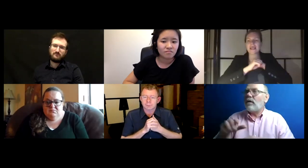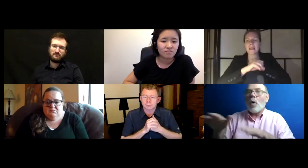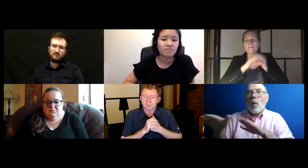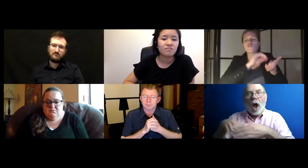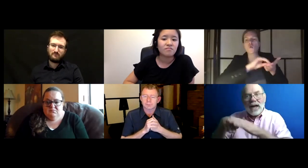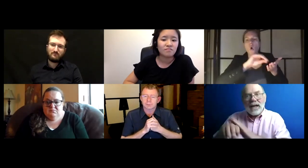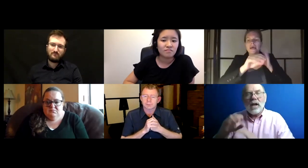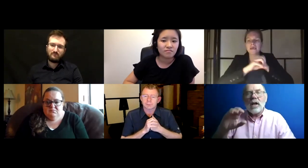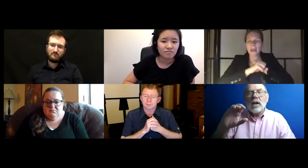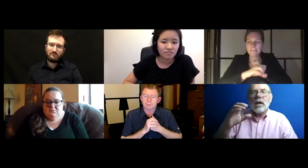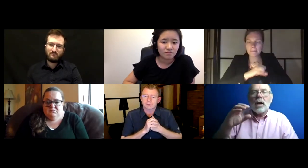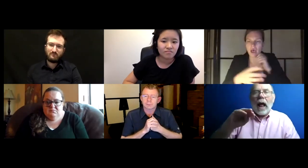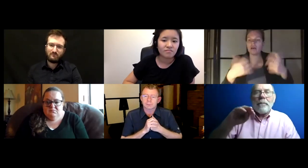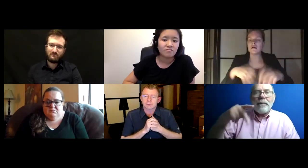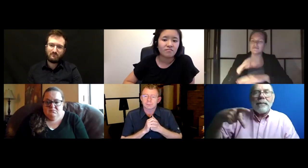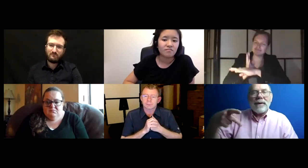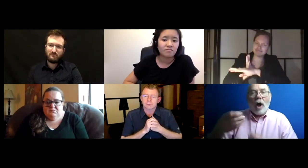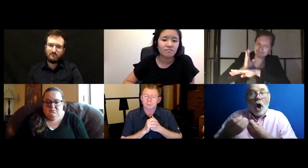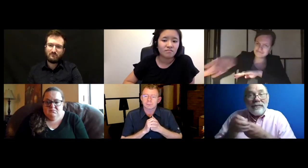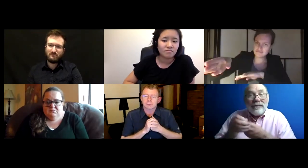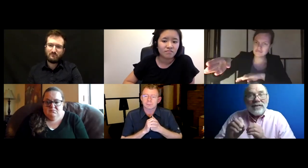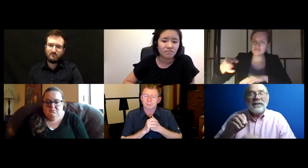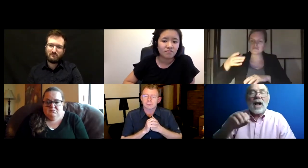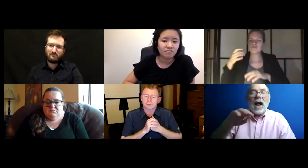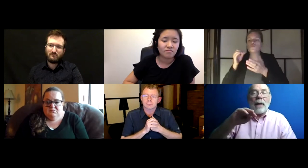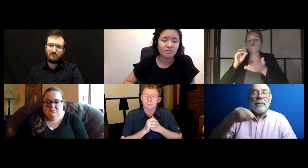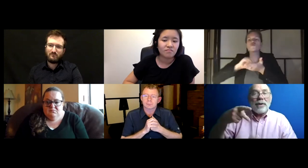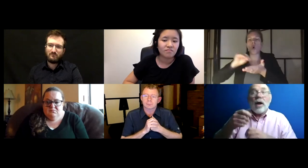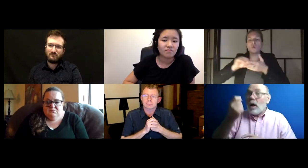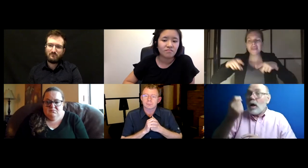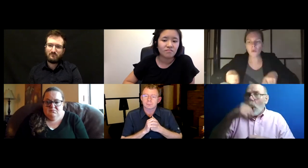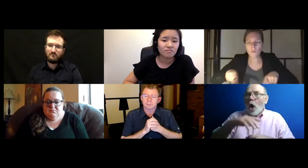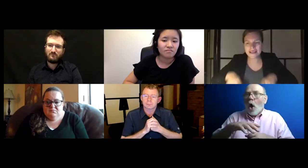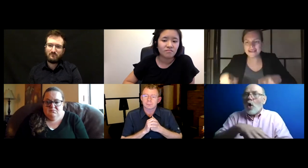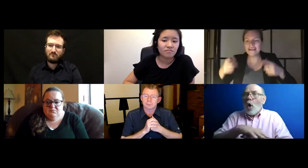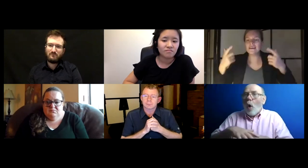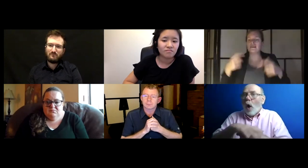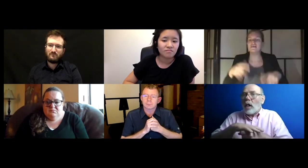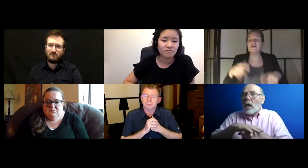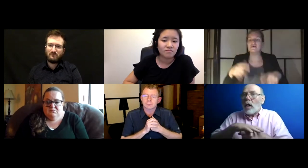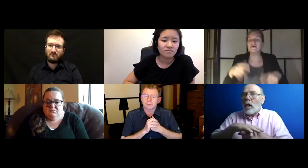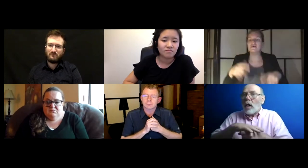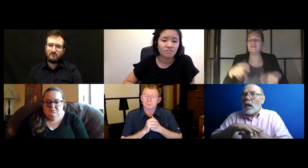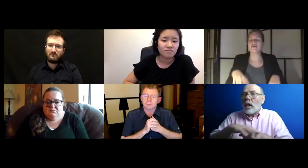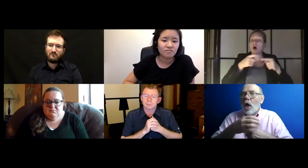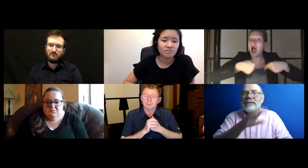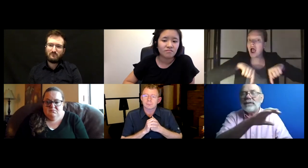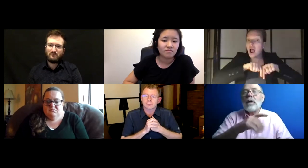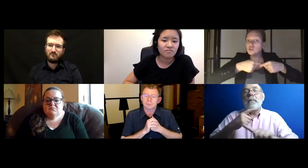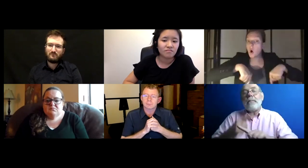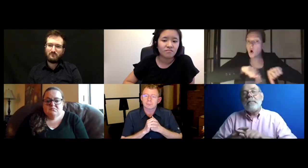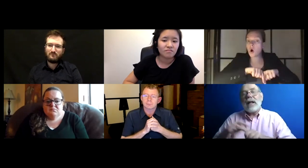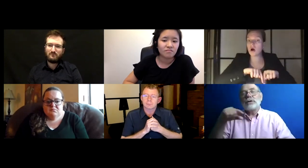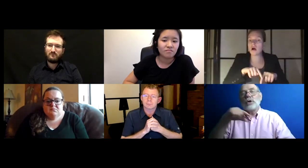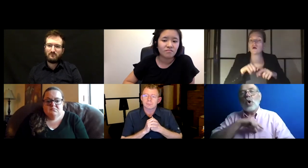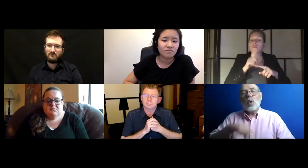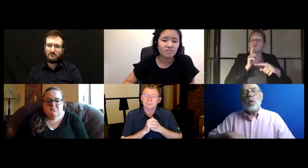campaign offices. They can walk into an MPP's office or an MP's office. Of course, the local